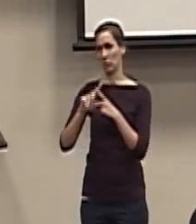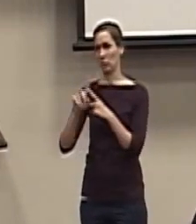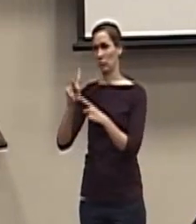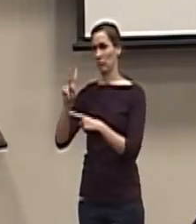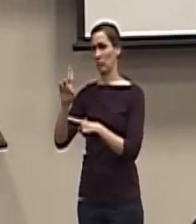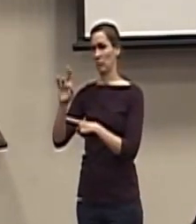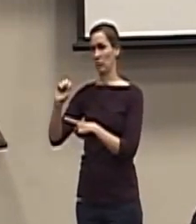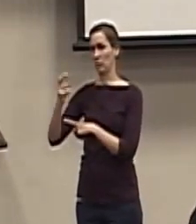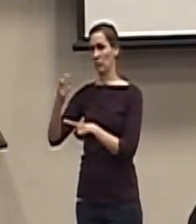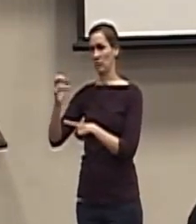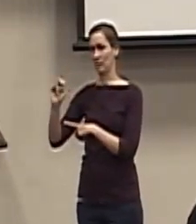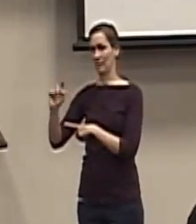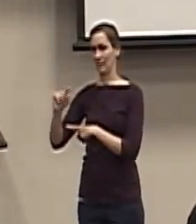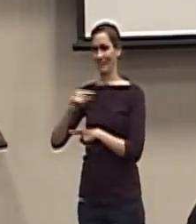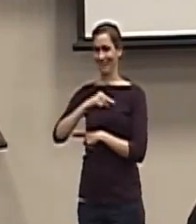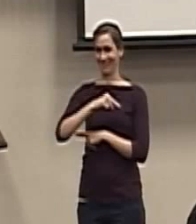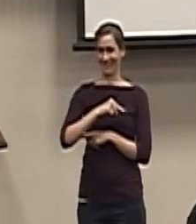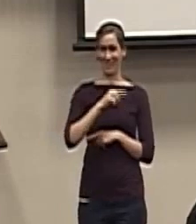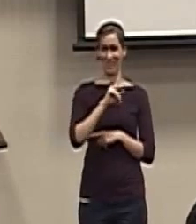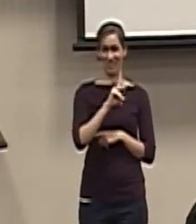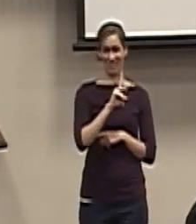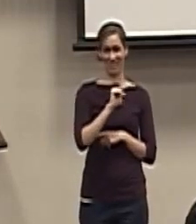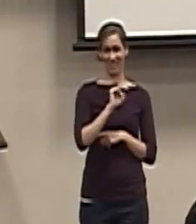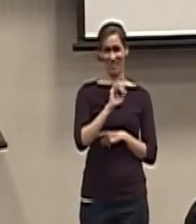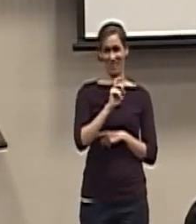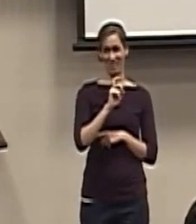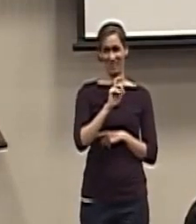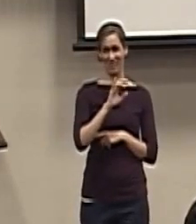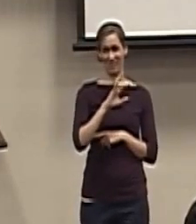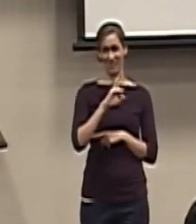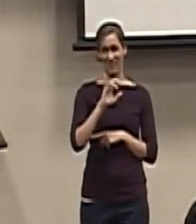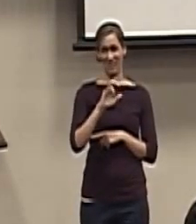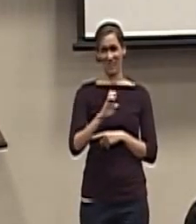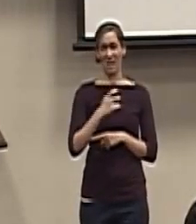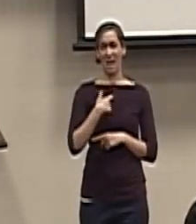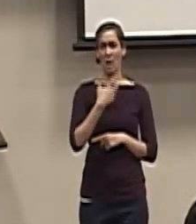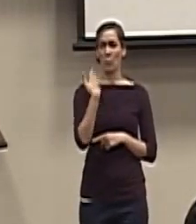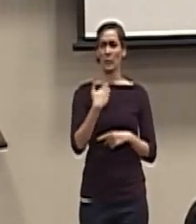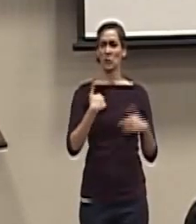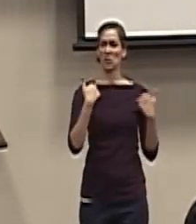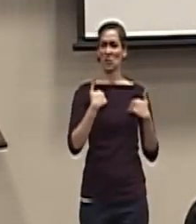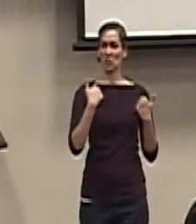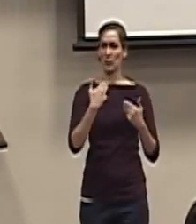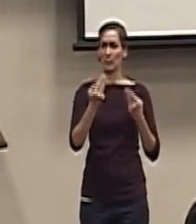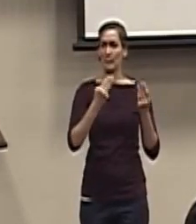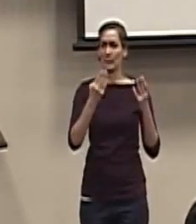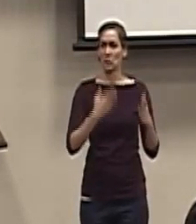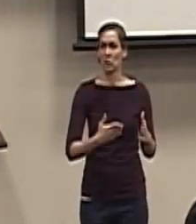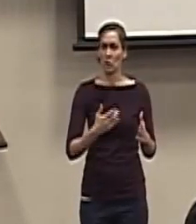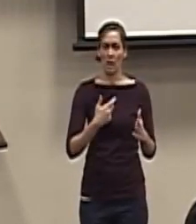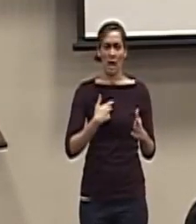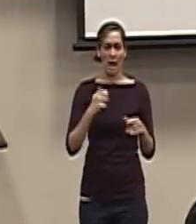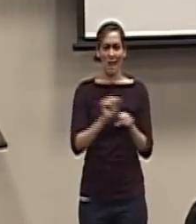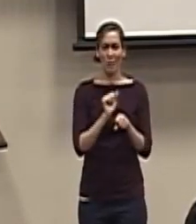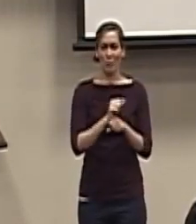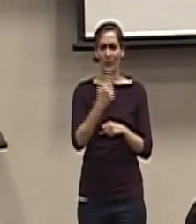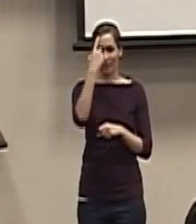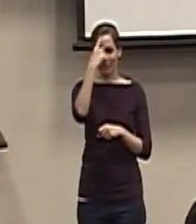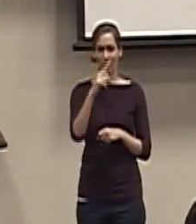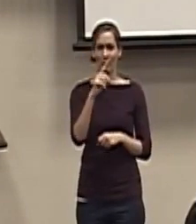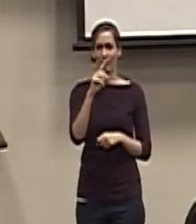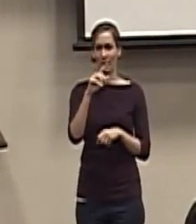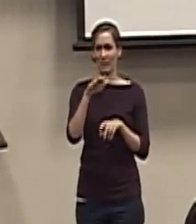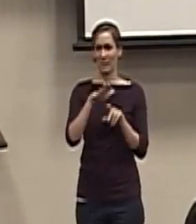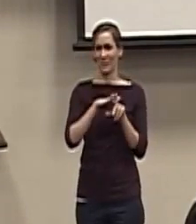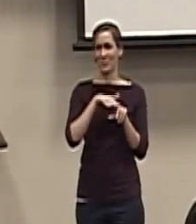In Knoxville, I was a youth minister, and I worked with spoiled little rich kids. Very few of those kids understood how the world really